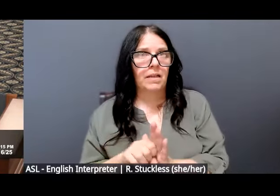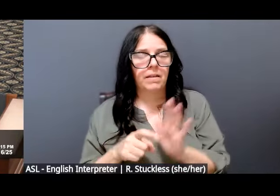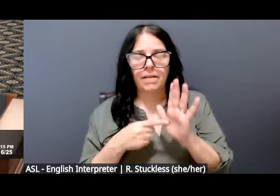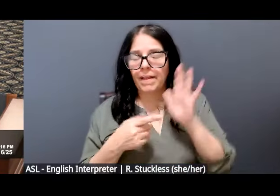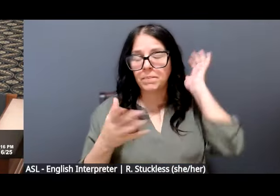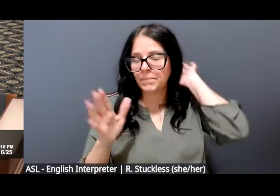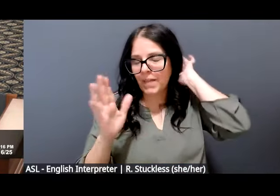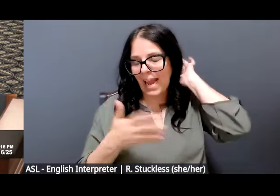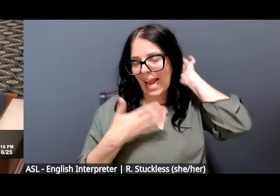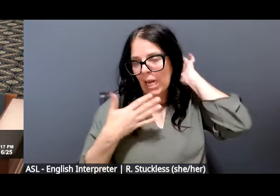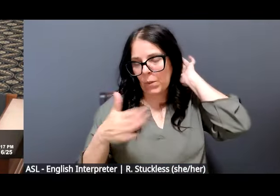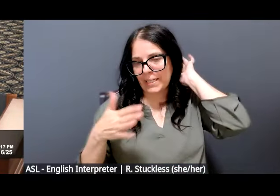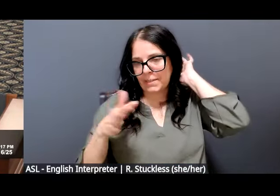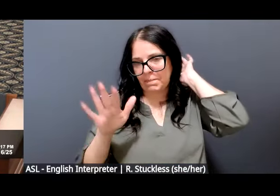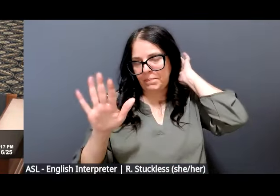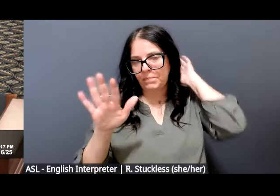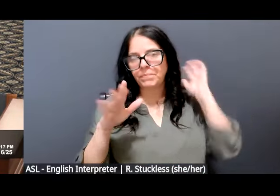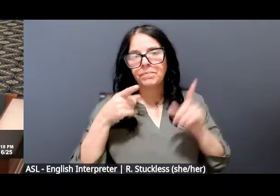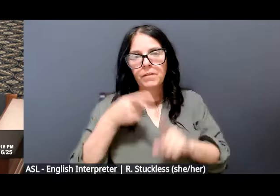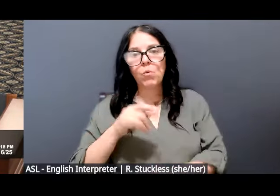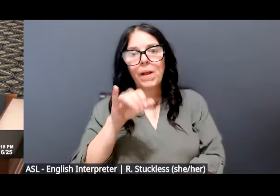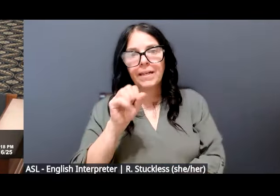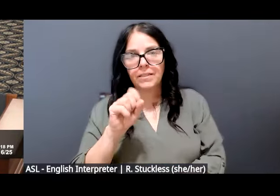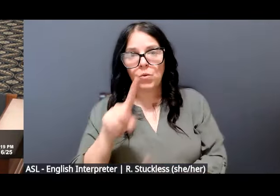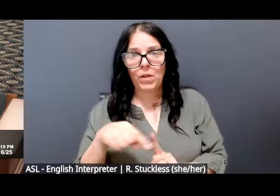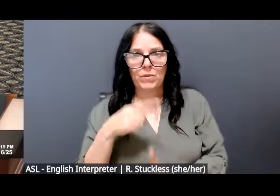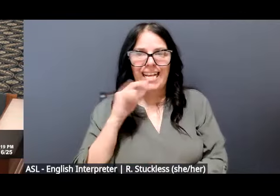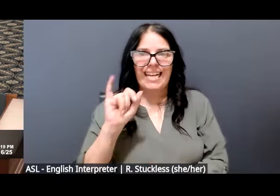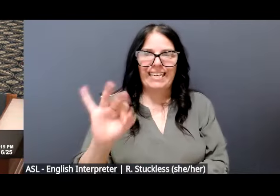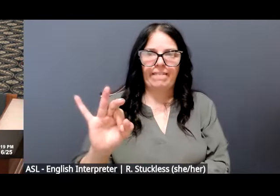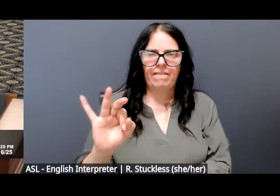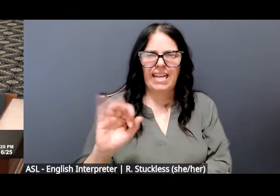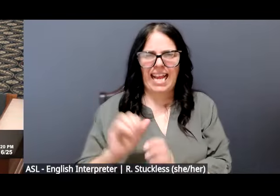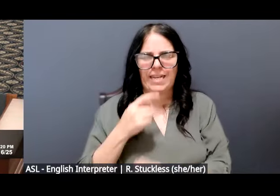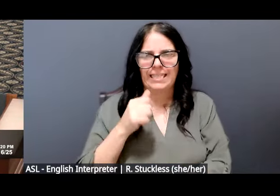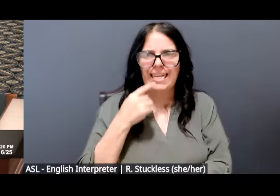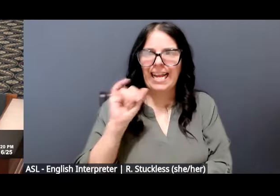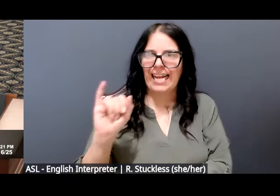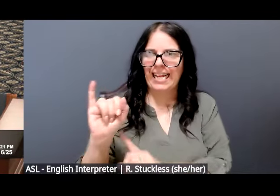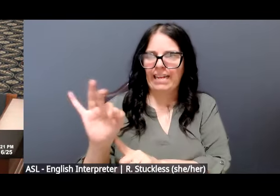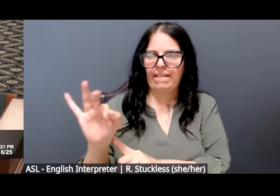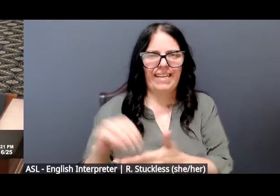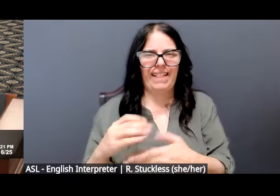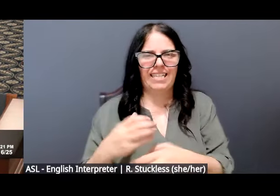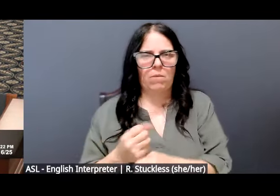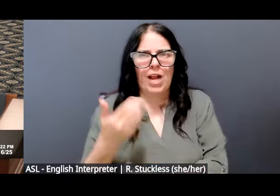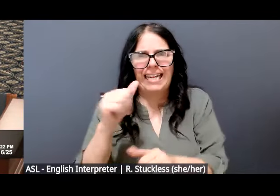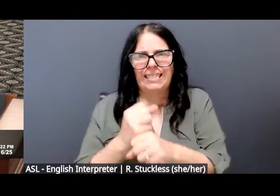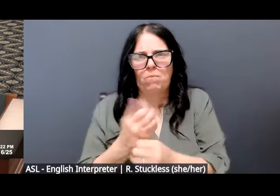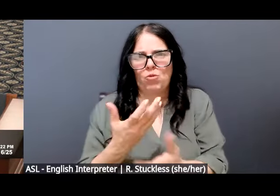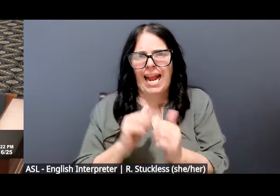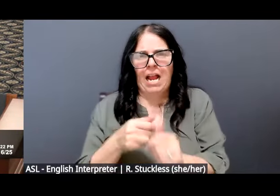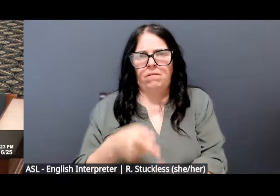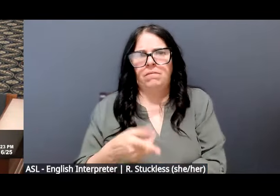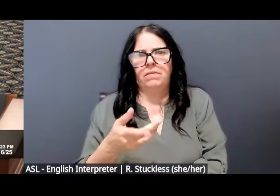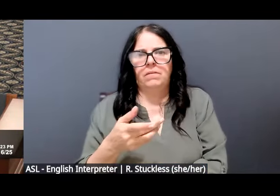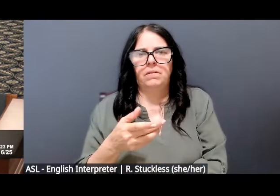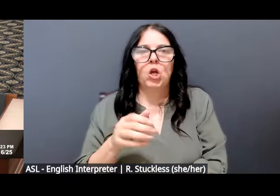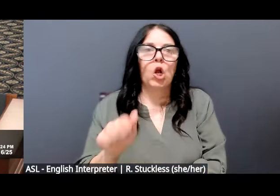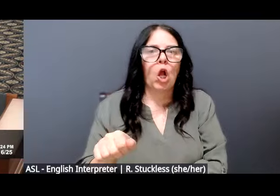anyway, the main point is when you say if, how can something that's an if go in a summary? Any summary on anything? This might happen, that might